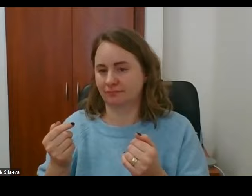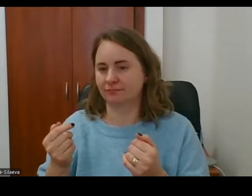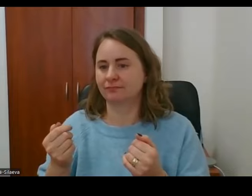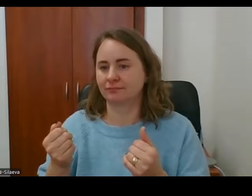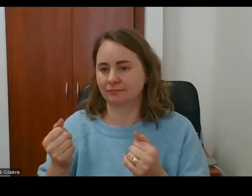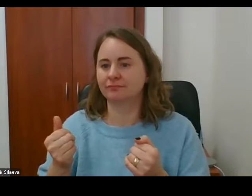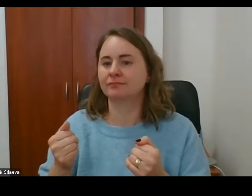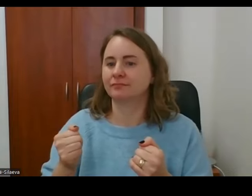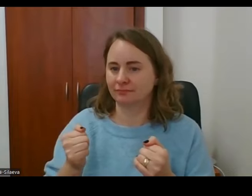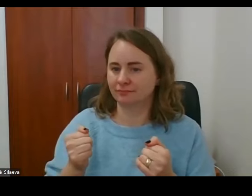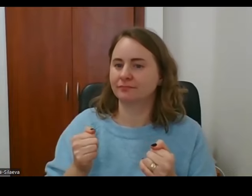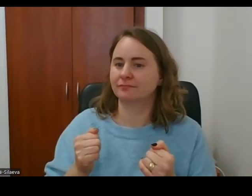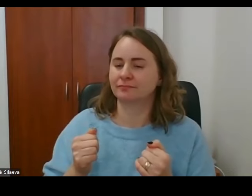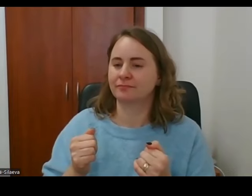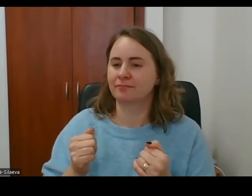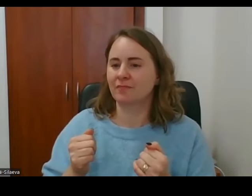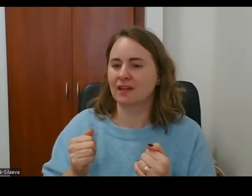Uh-huh.